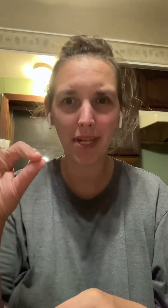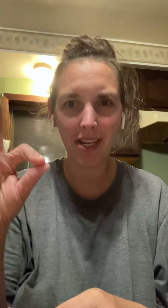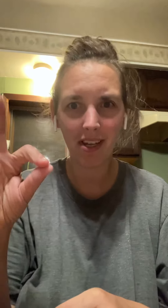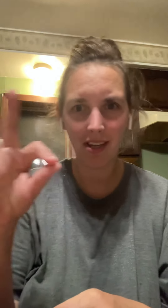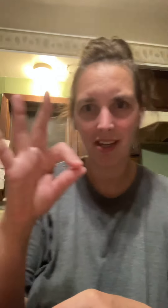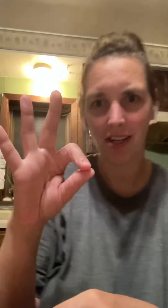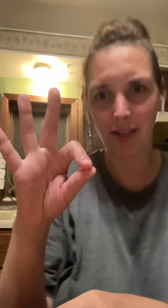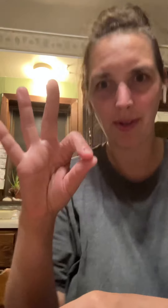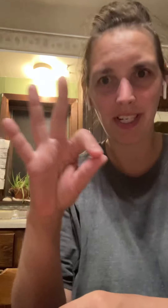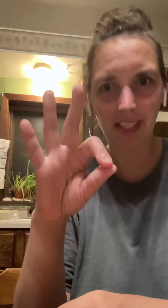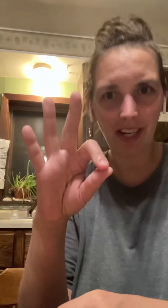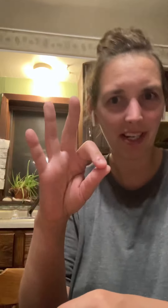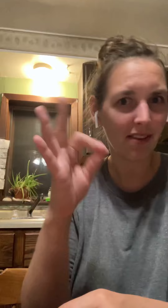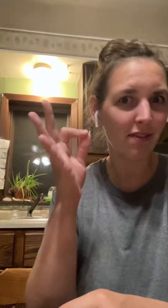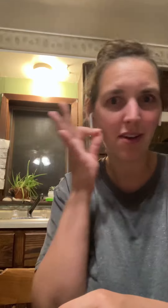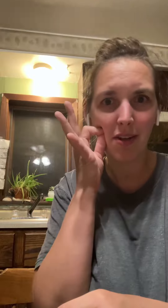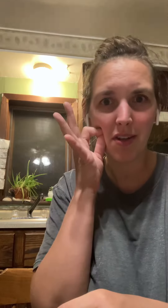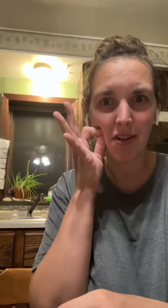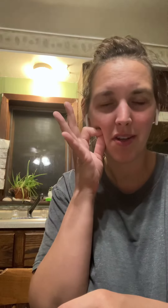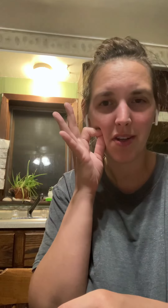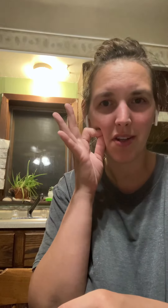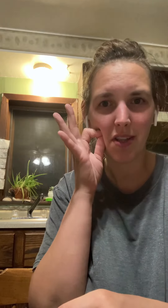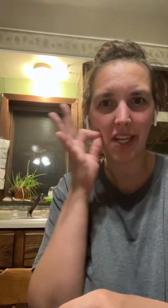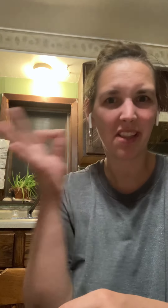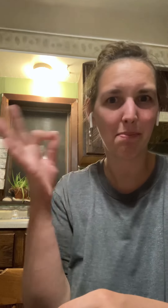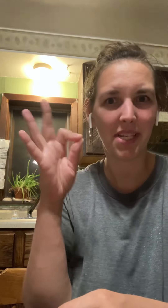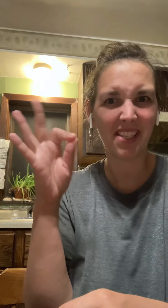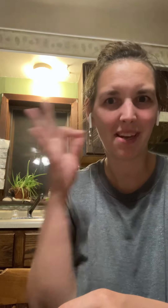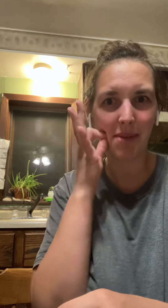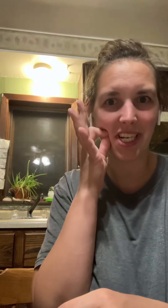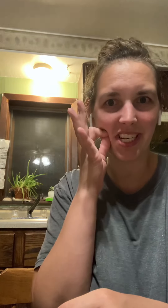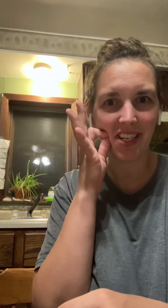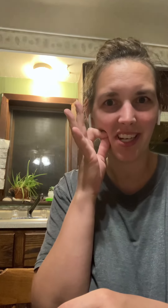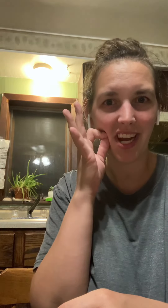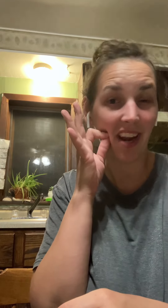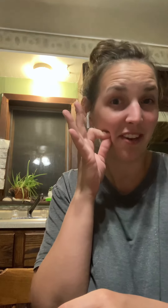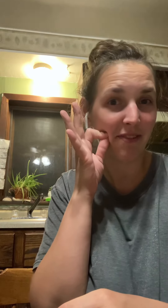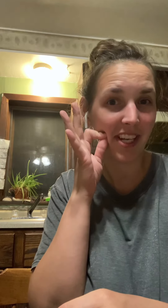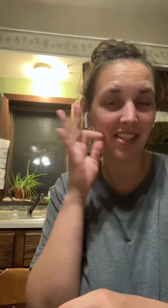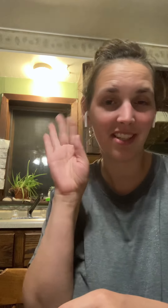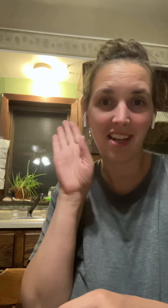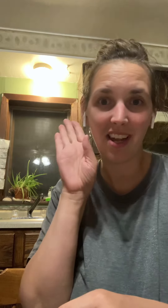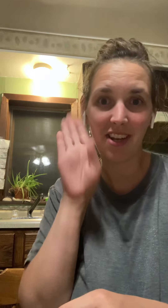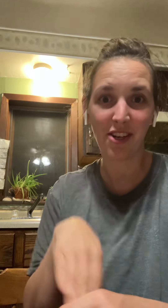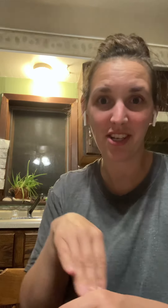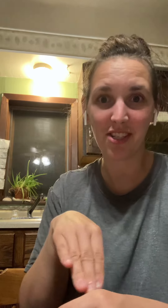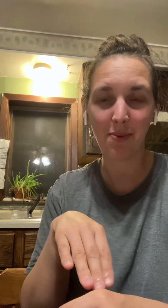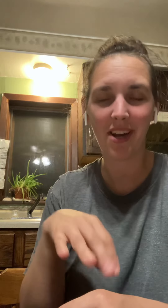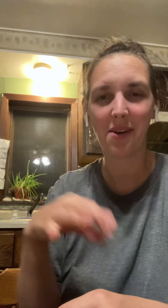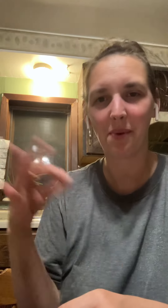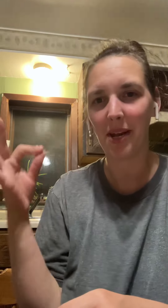bee, you're going to kind of, like the bees coming in on your face, and you're going to swat it away.